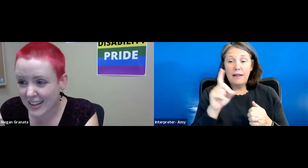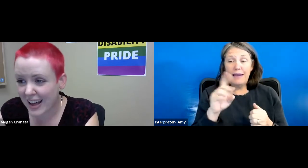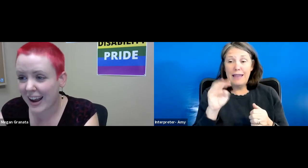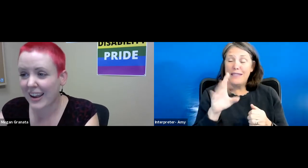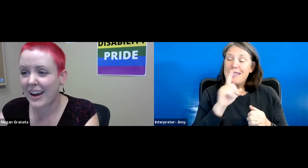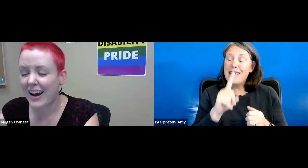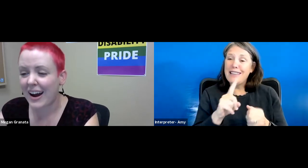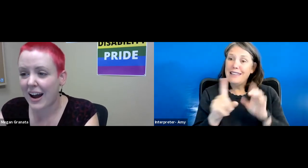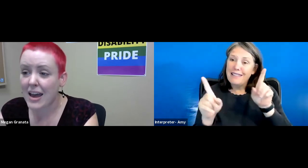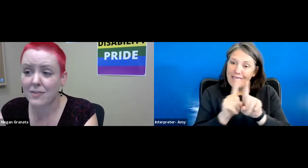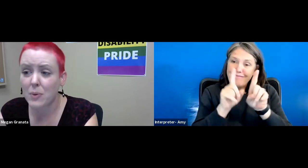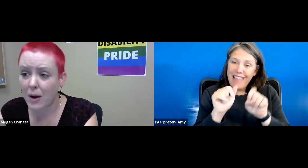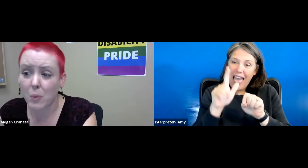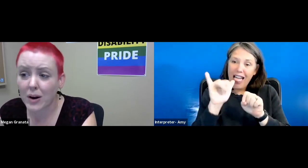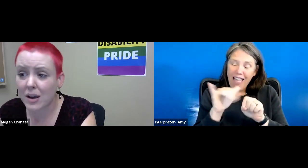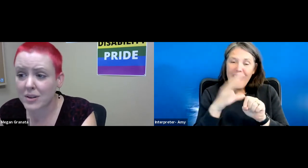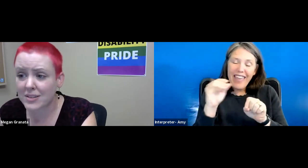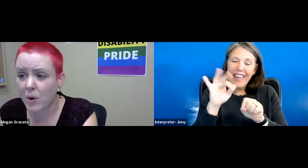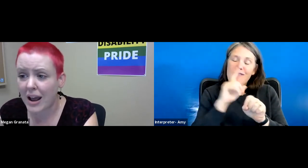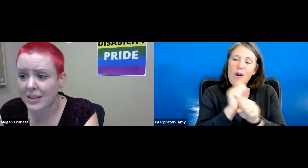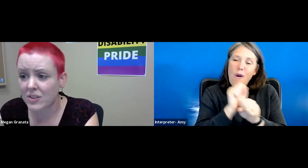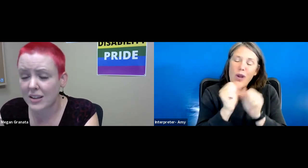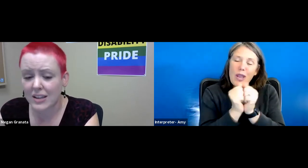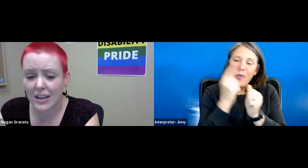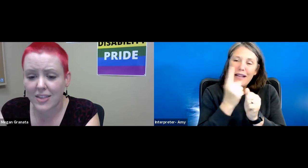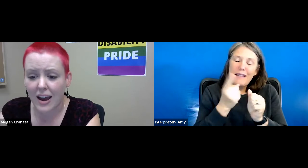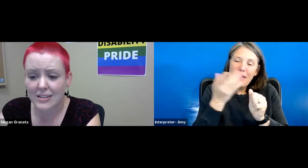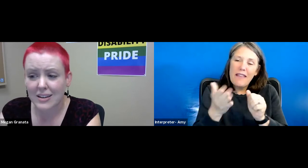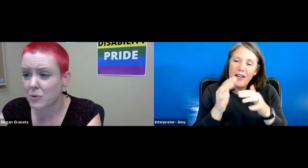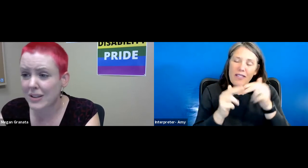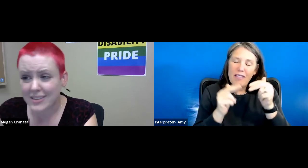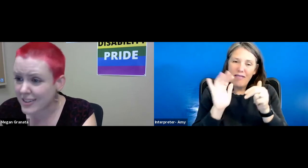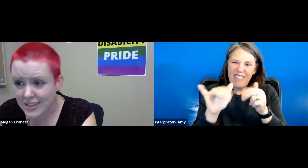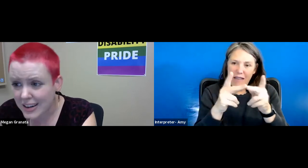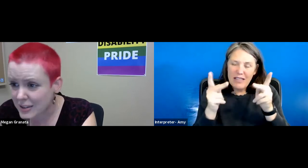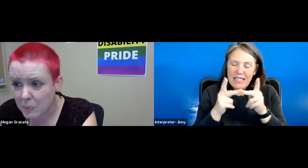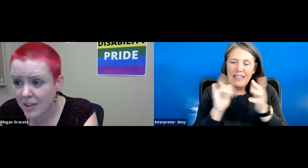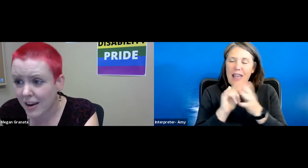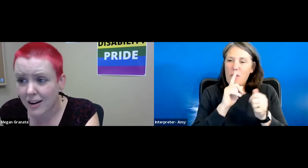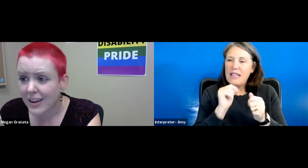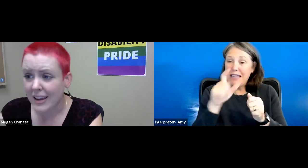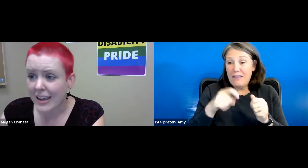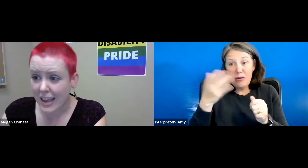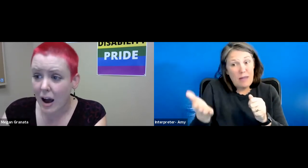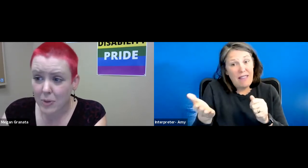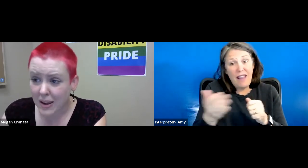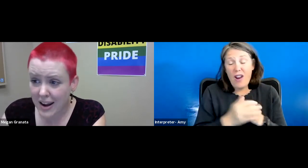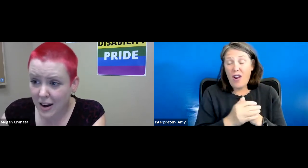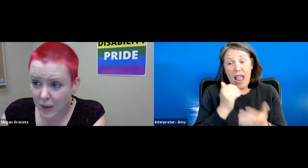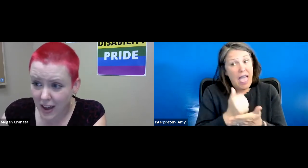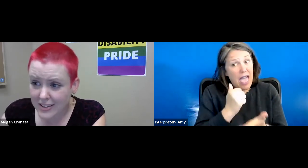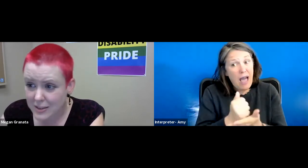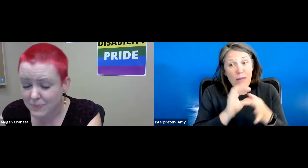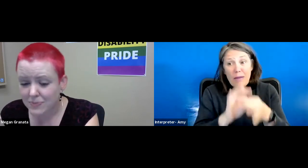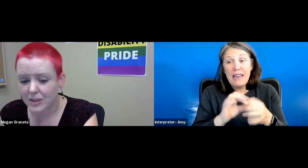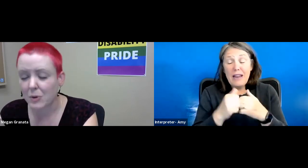an ally. And if you are working with someone at the facility that really doesn't need to be there, help them connect